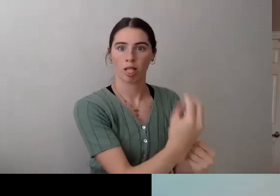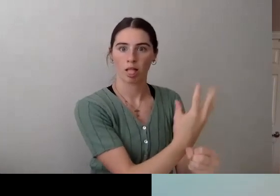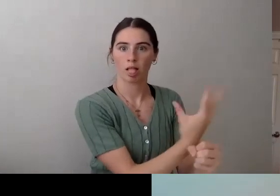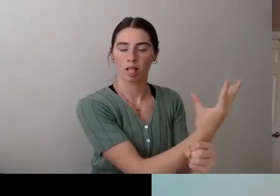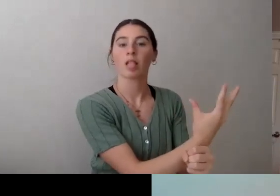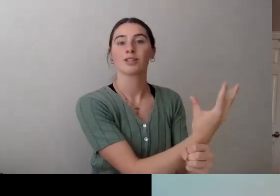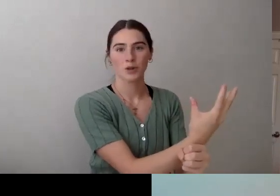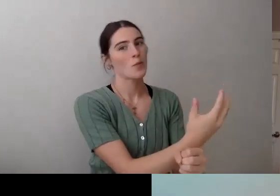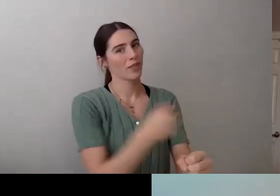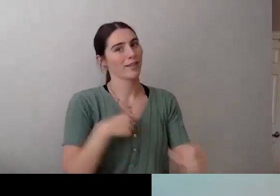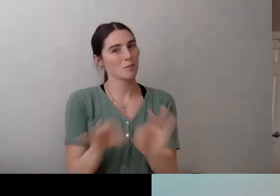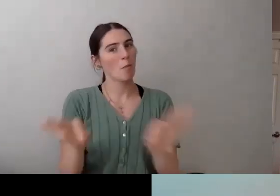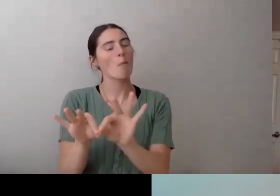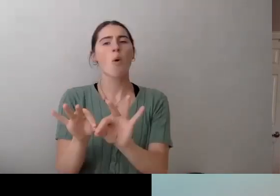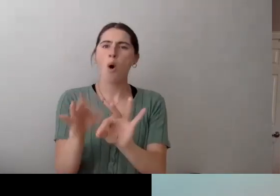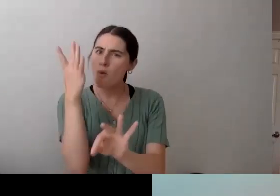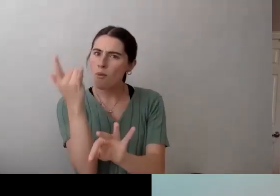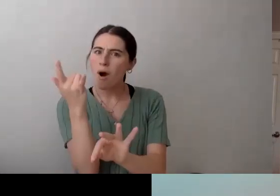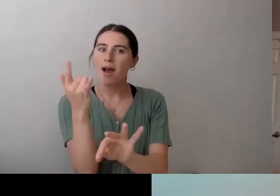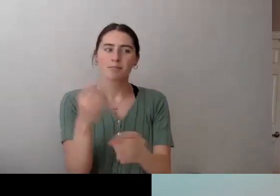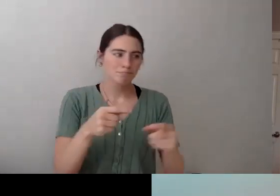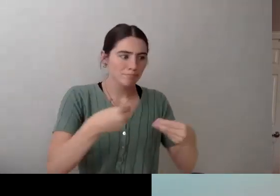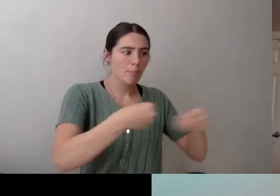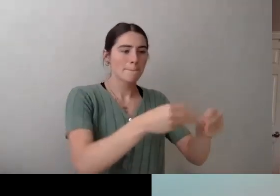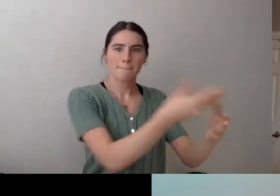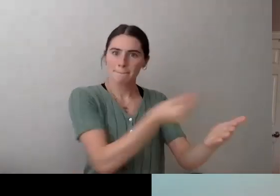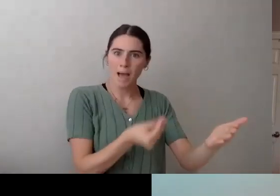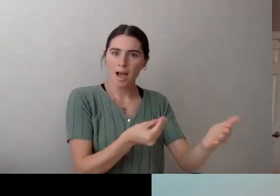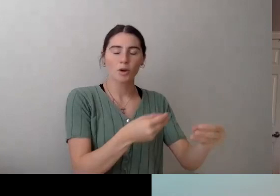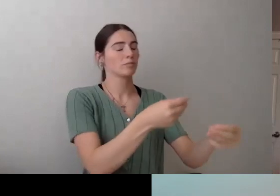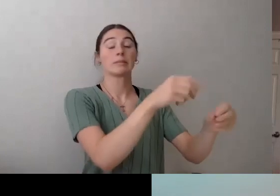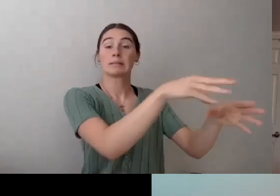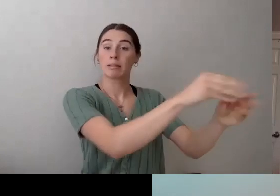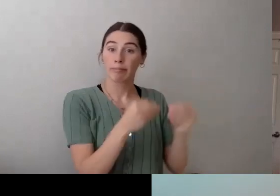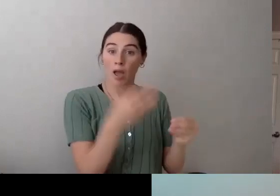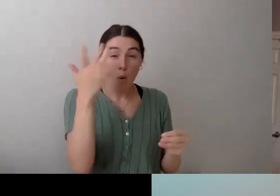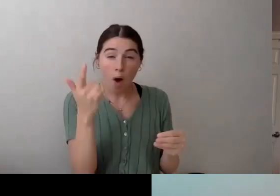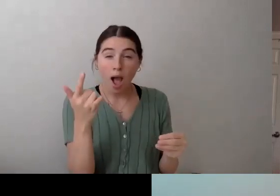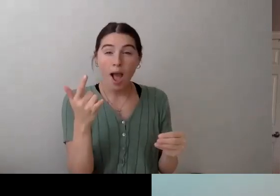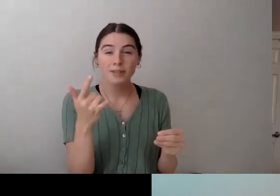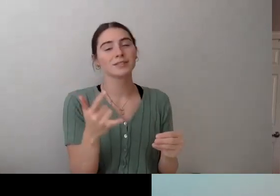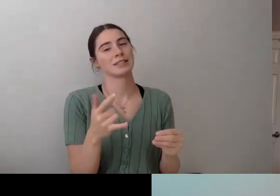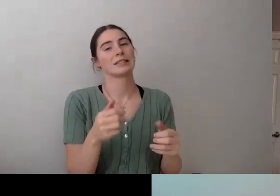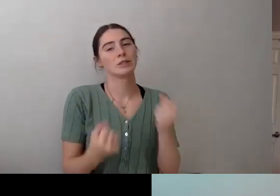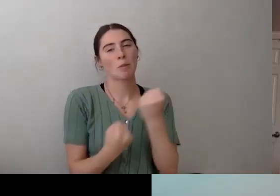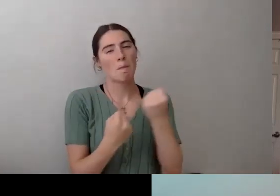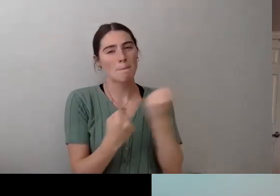So you're going to put a generous amount of oil and you're going to let the pan heat up.